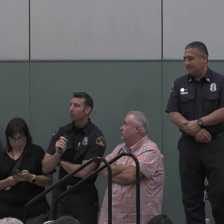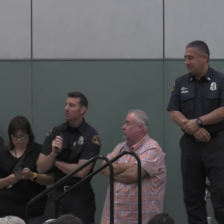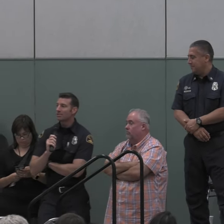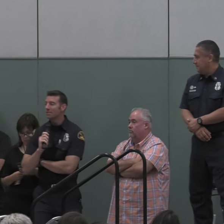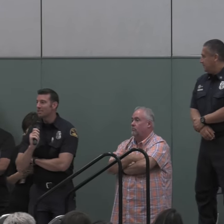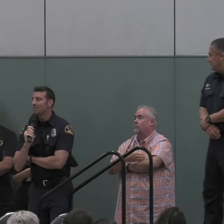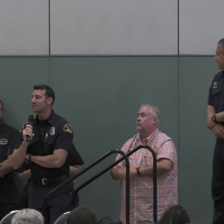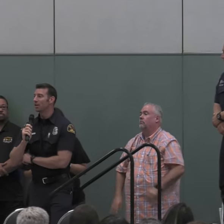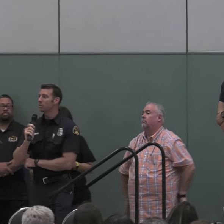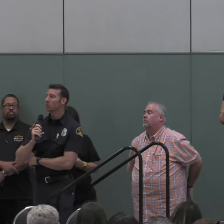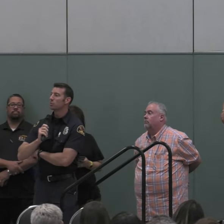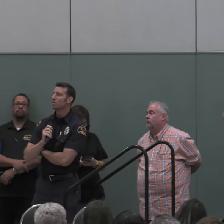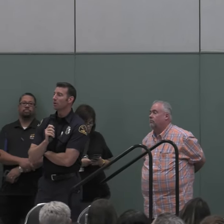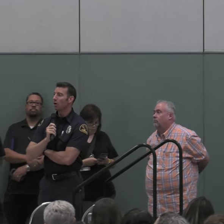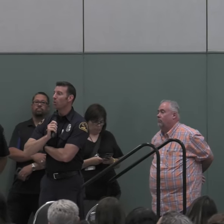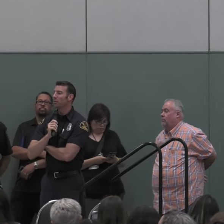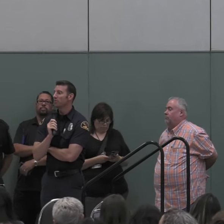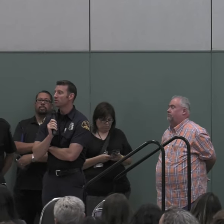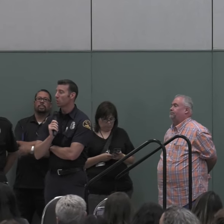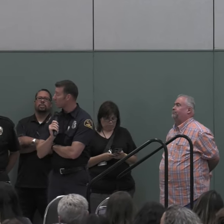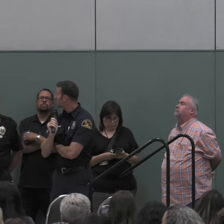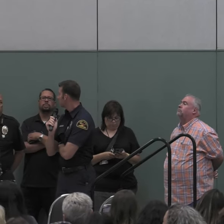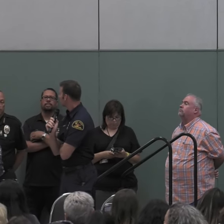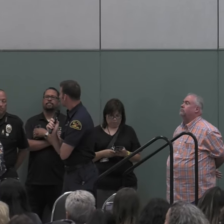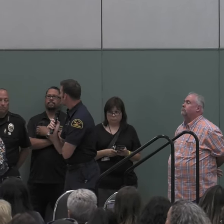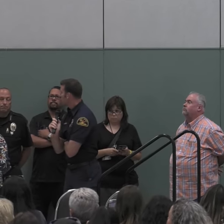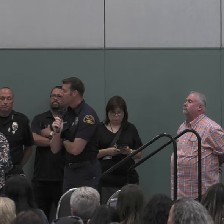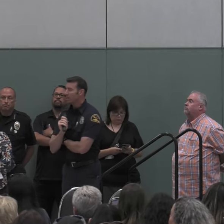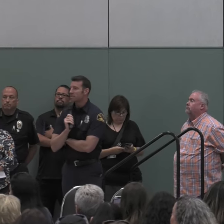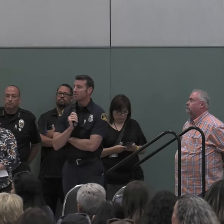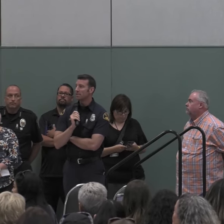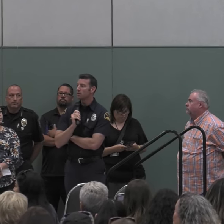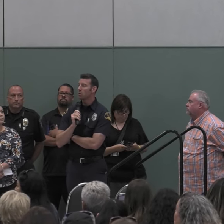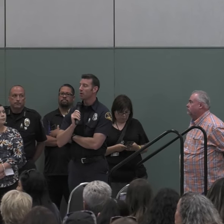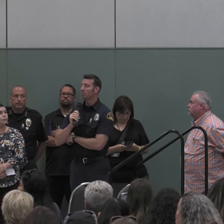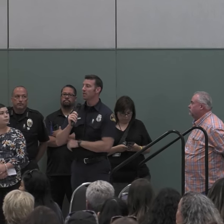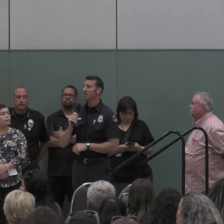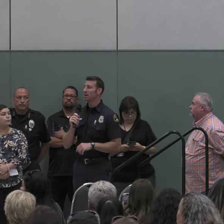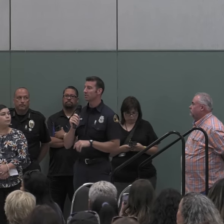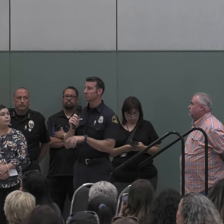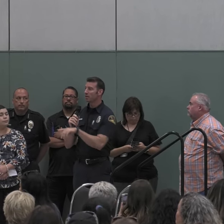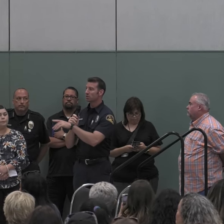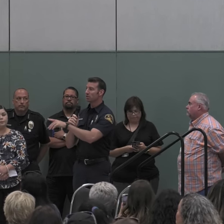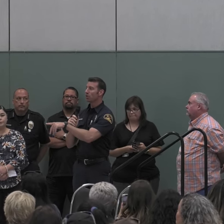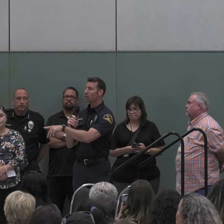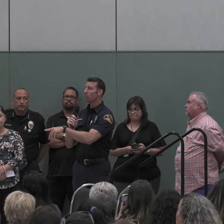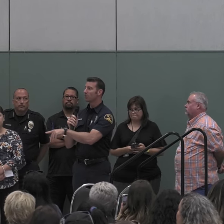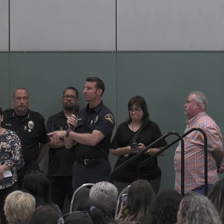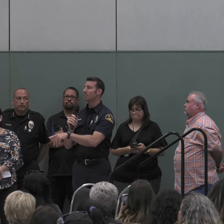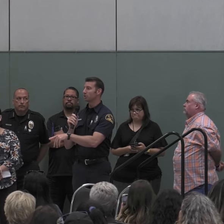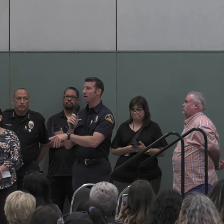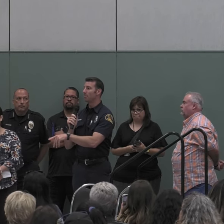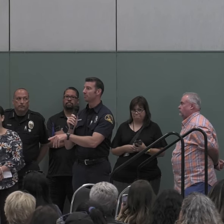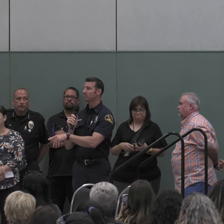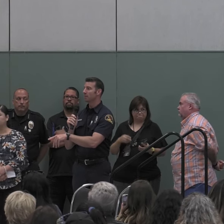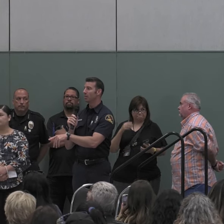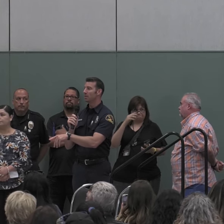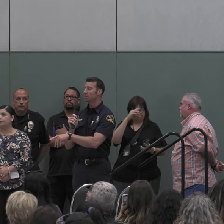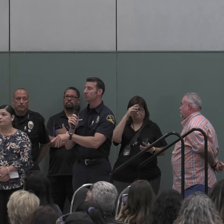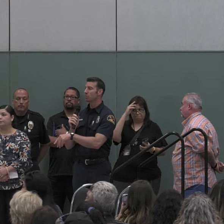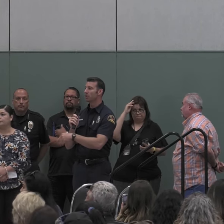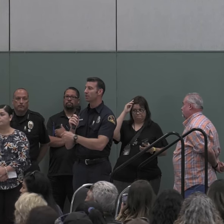The local assistance center, which will be open shortly, is going to be especially your one-stop shop